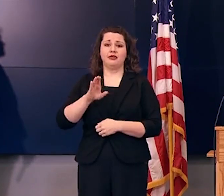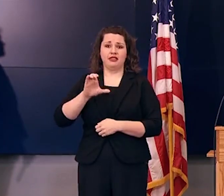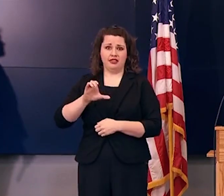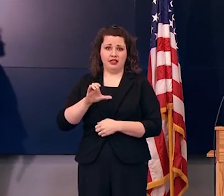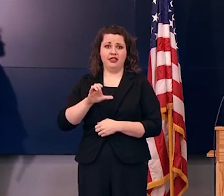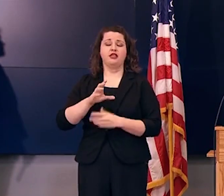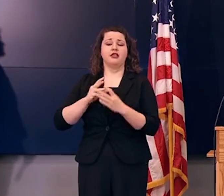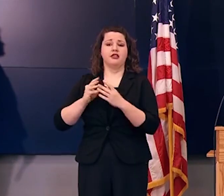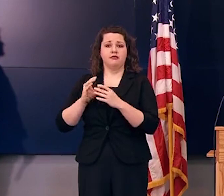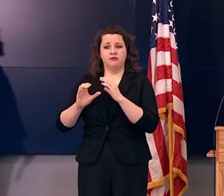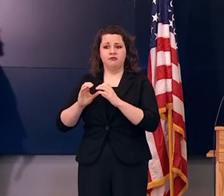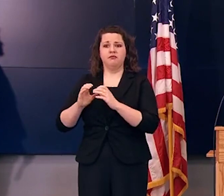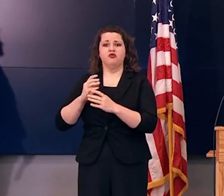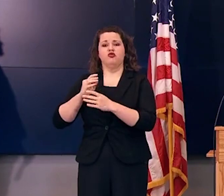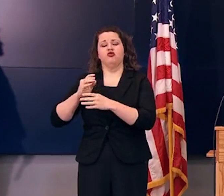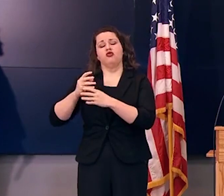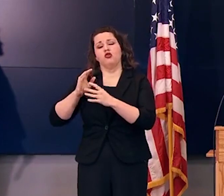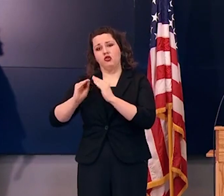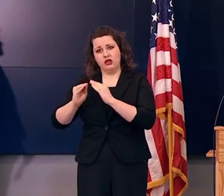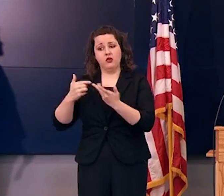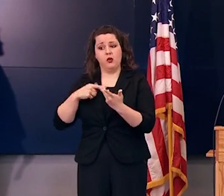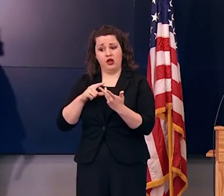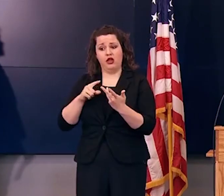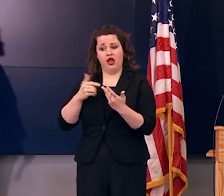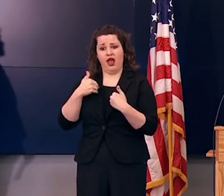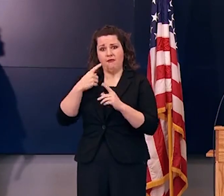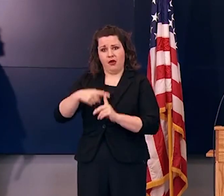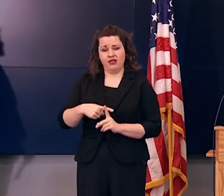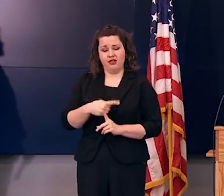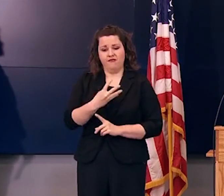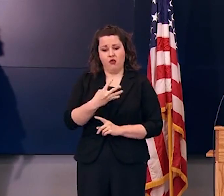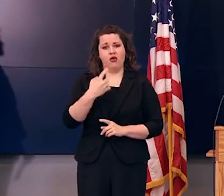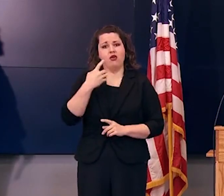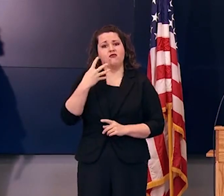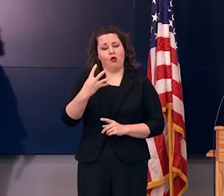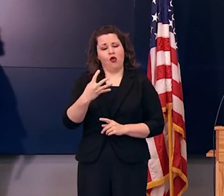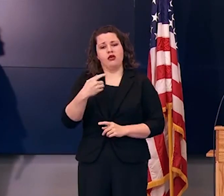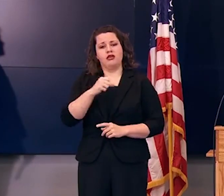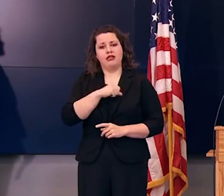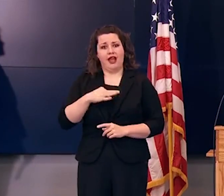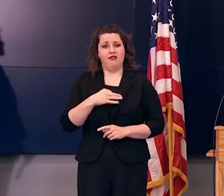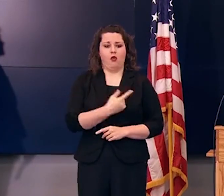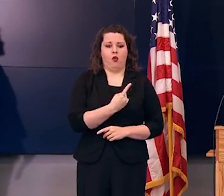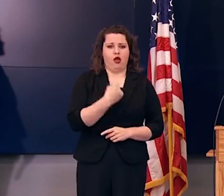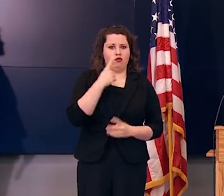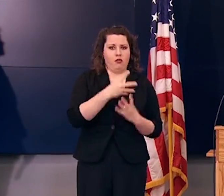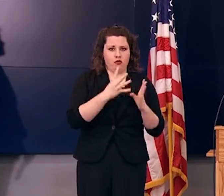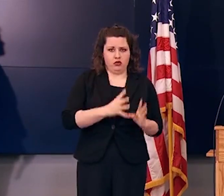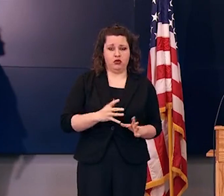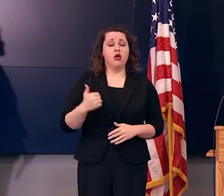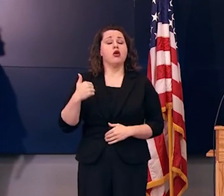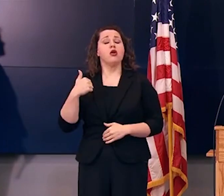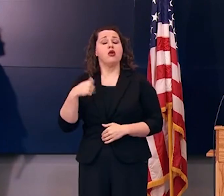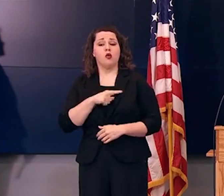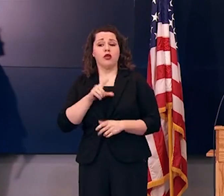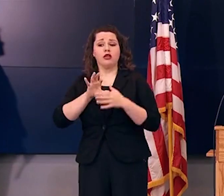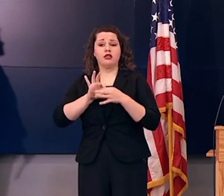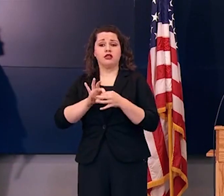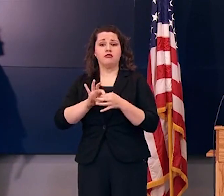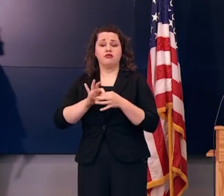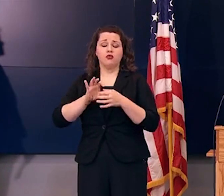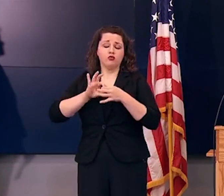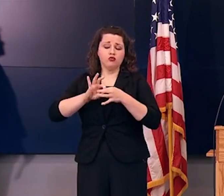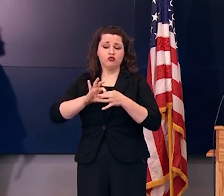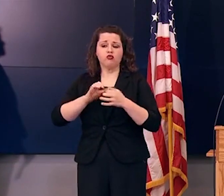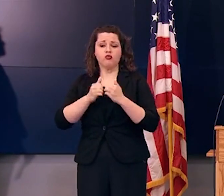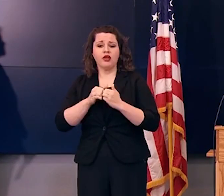10 positive cases for individuals under supervision, 4 positive staff cases. We continue to work closely with our partners in the CBCs